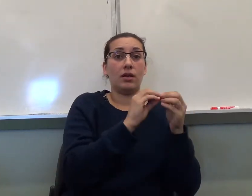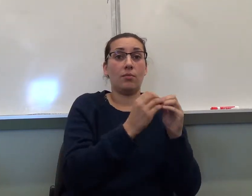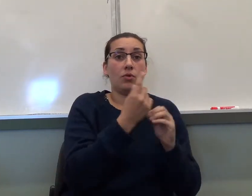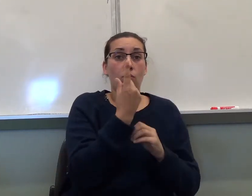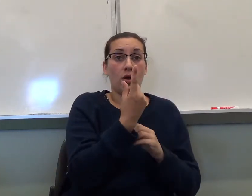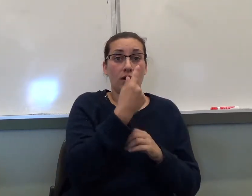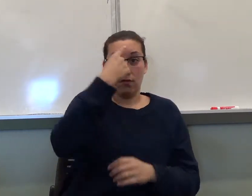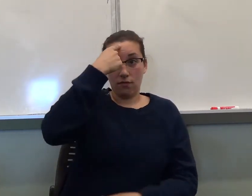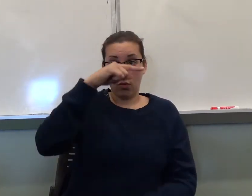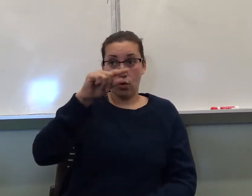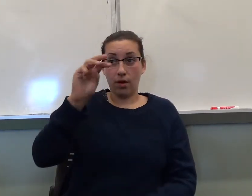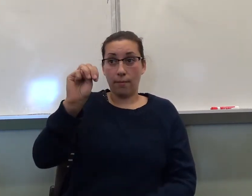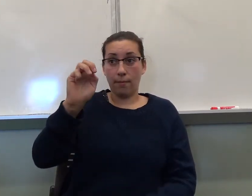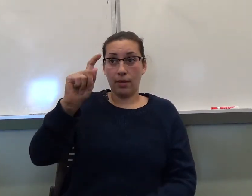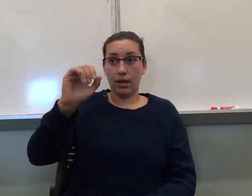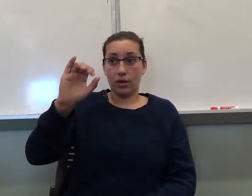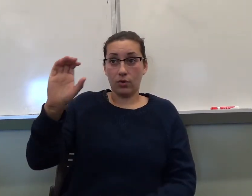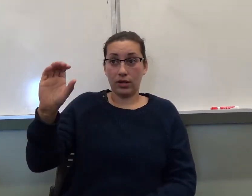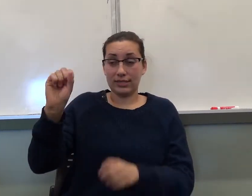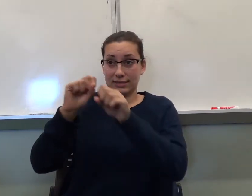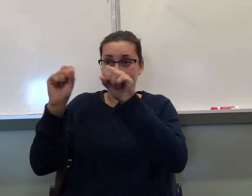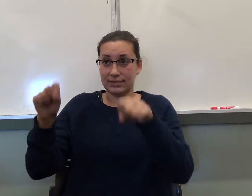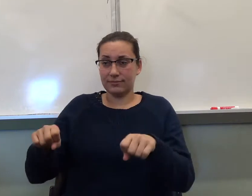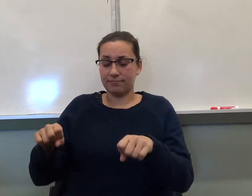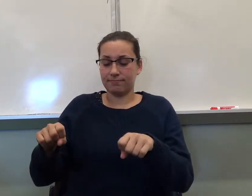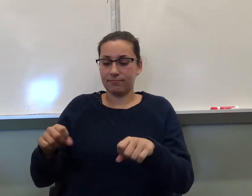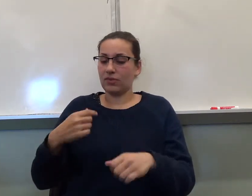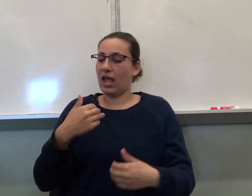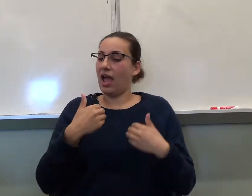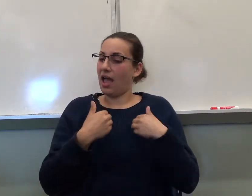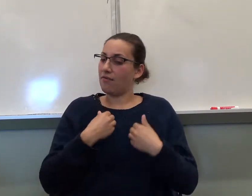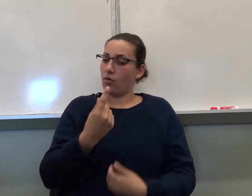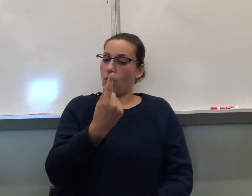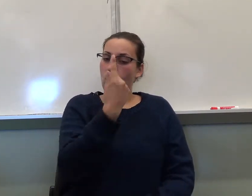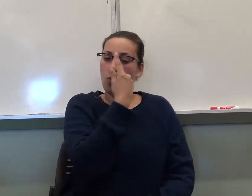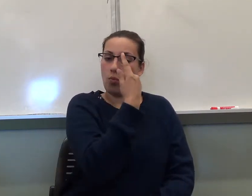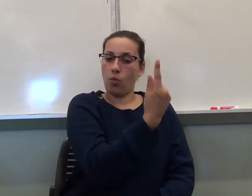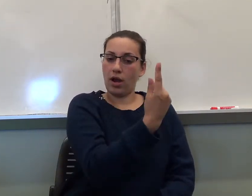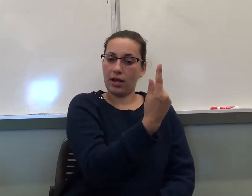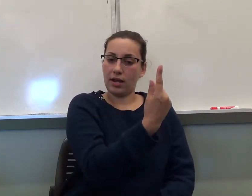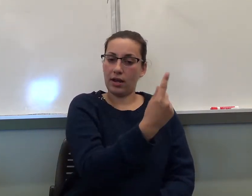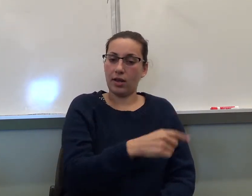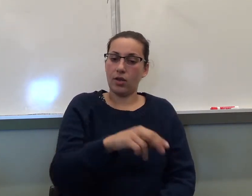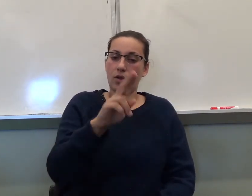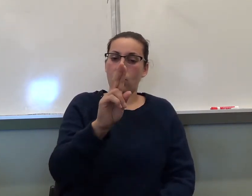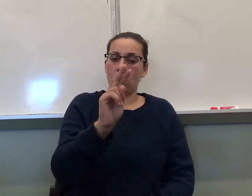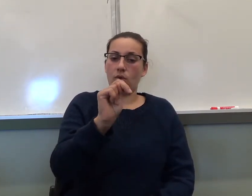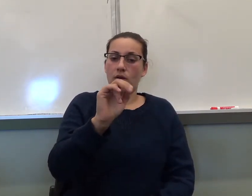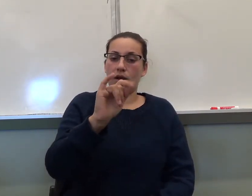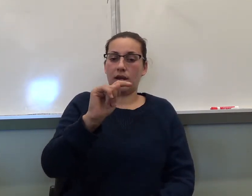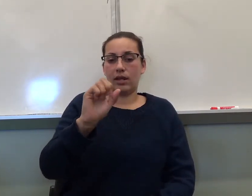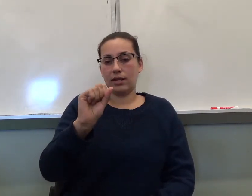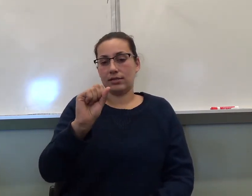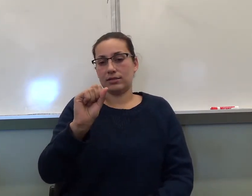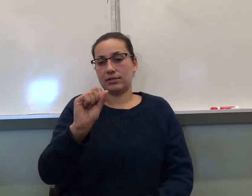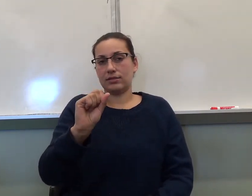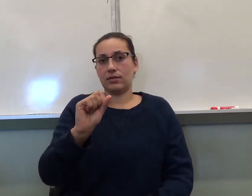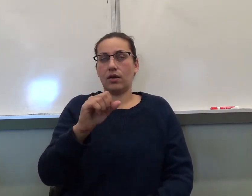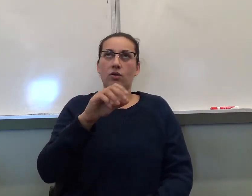is 1 unit of length for every one of the different things. 1 unit of length for distance, 1 unit